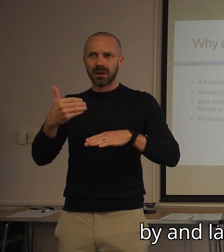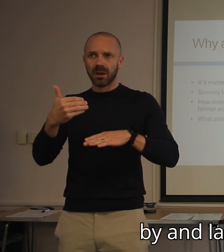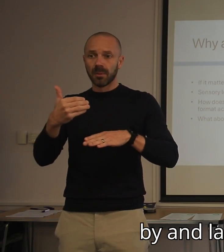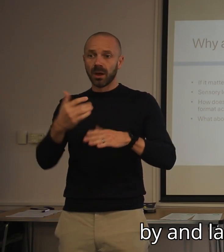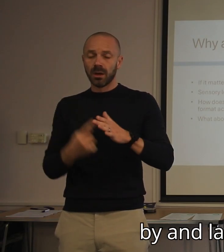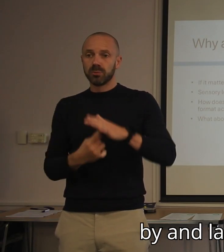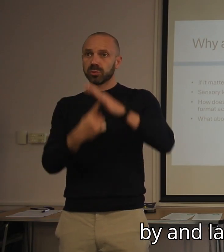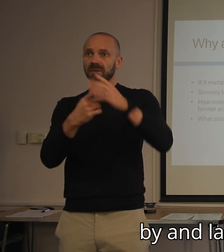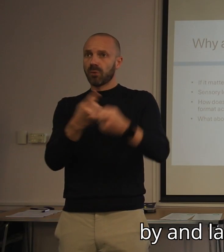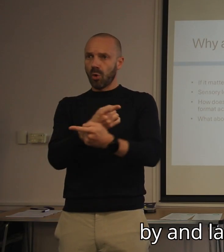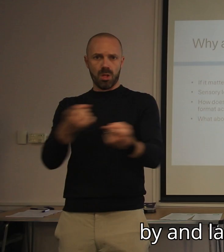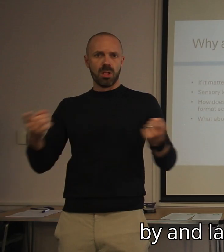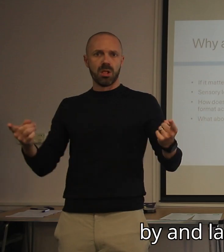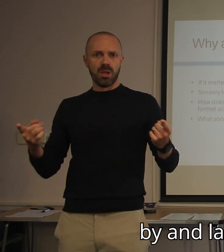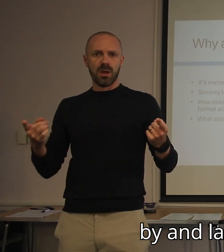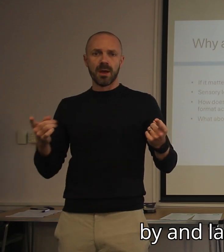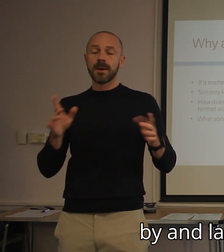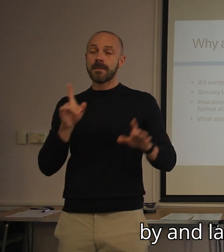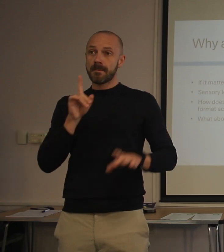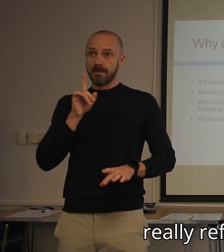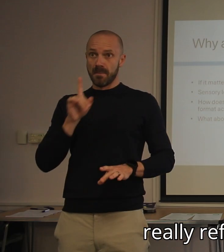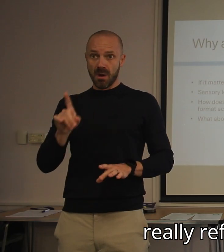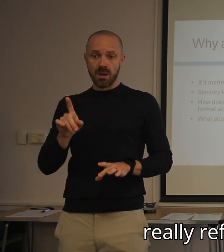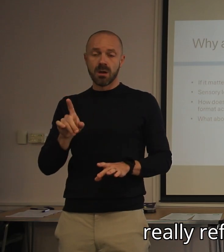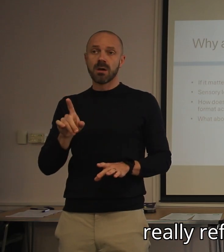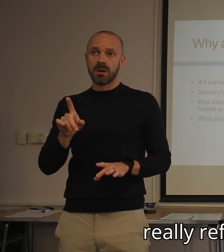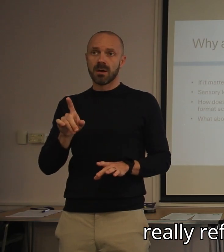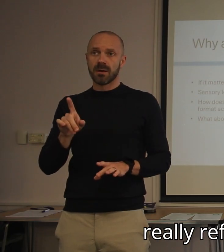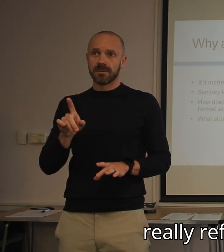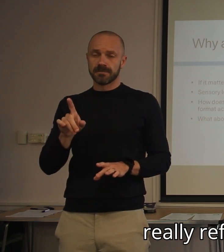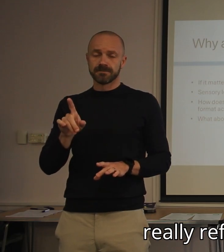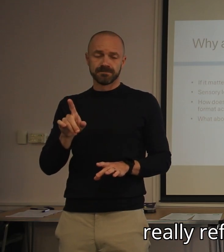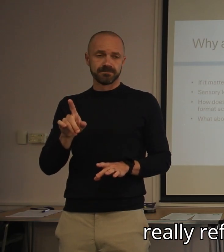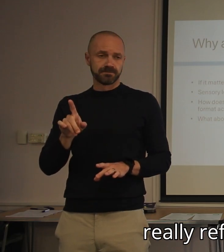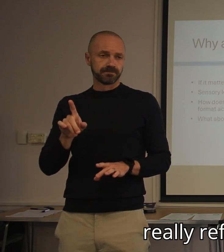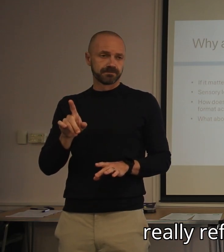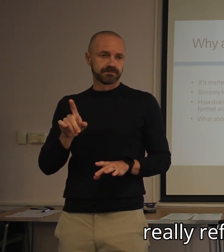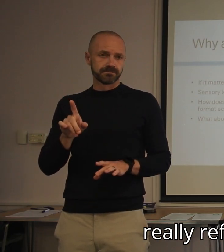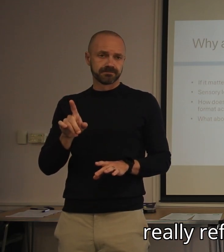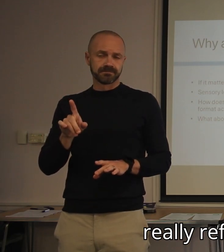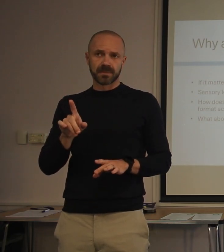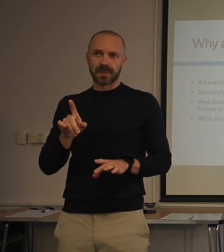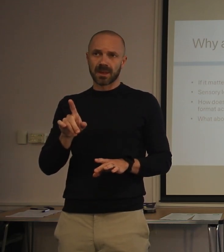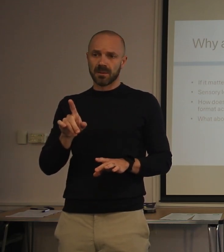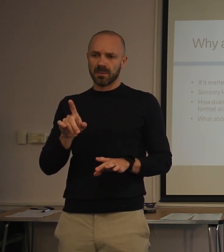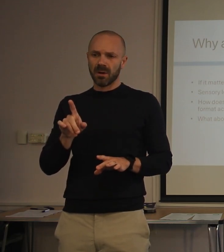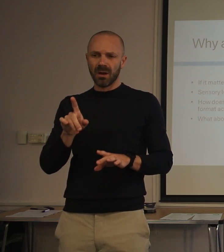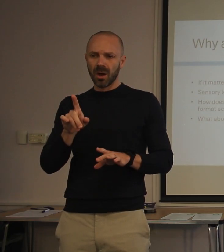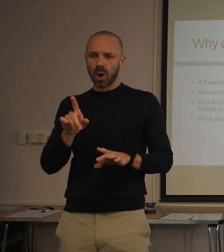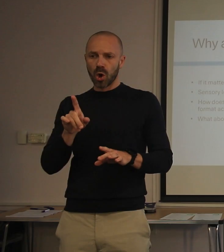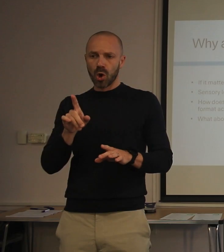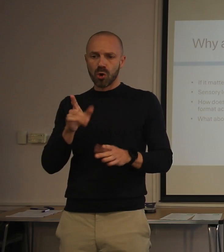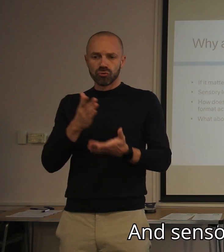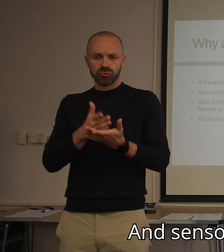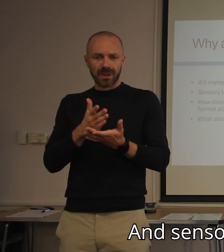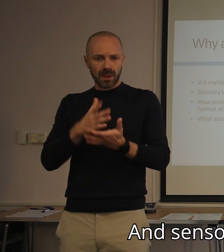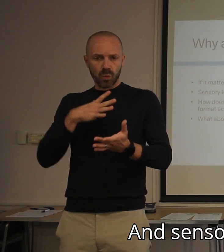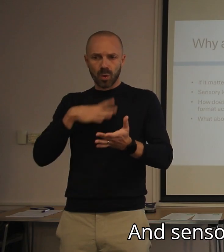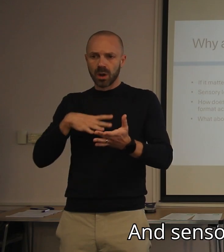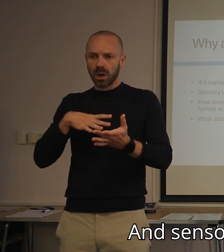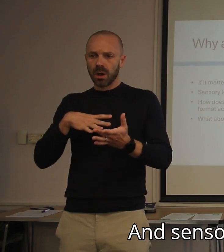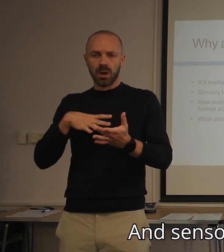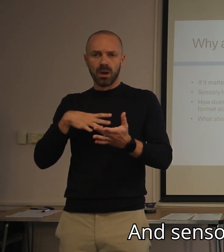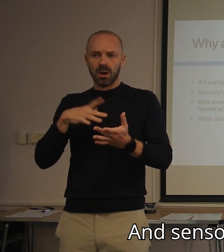and large, a lot of things don't really reflect everybody's needs. And